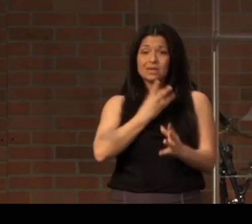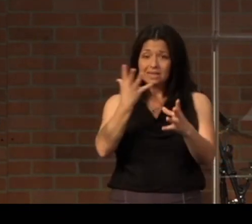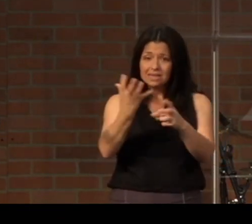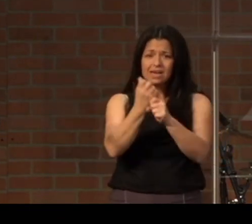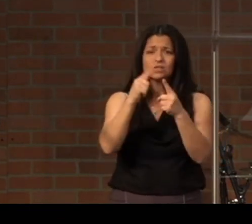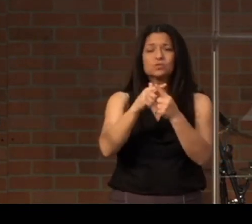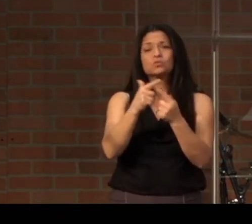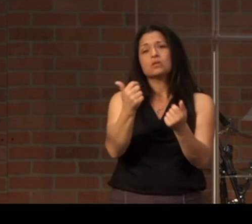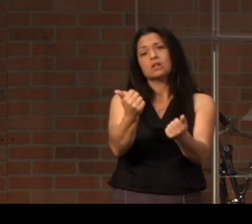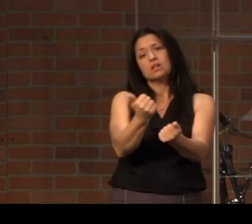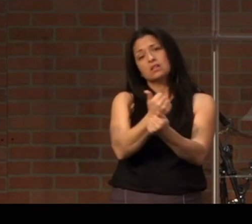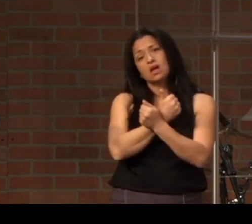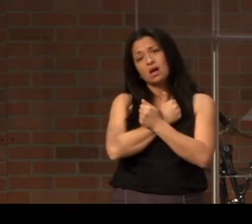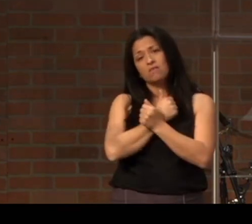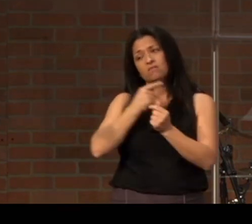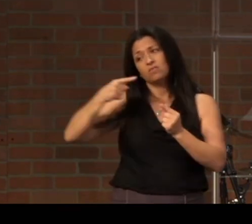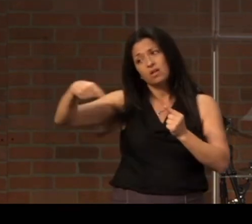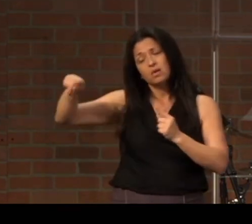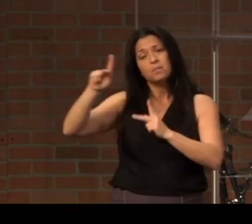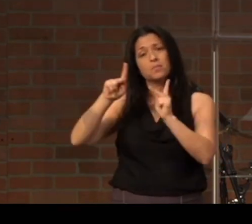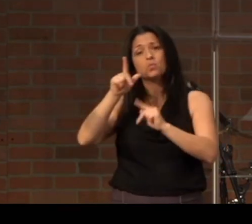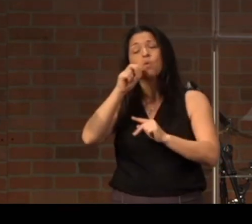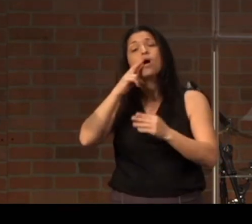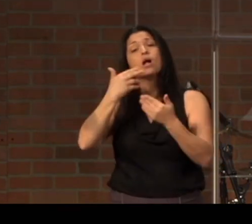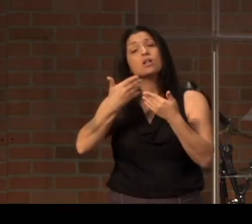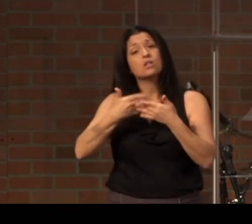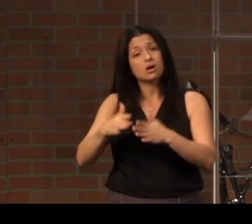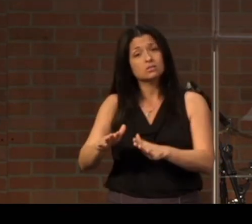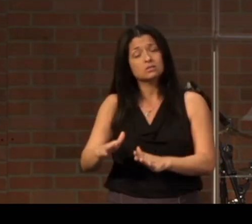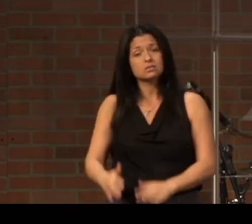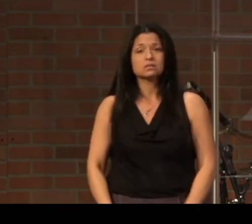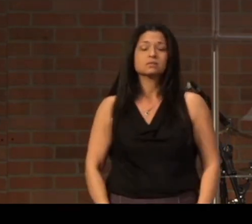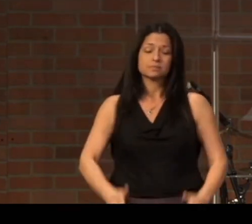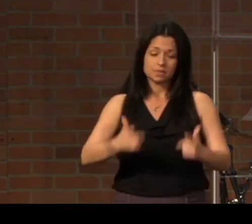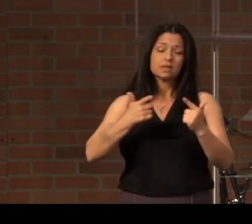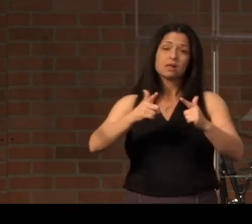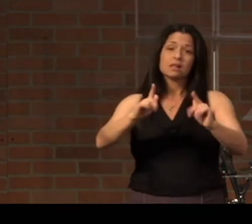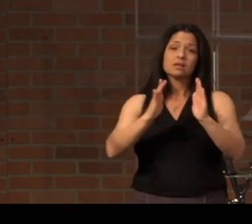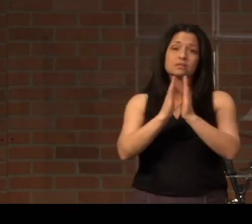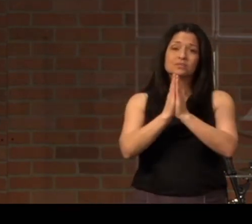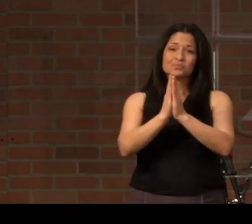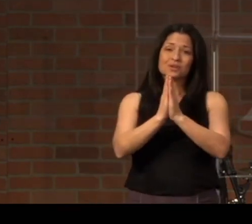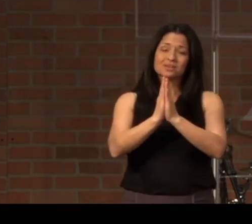to love the lost. Let's pray.